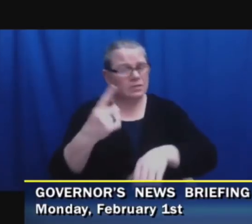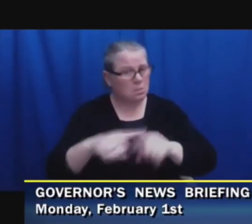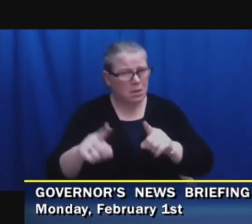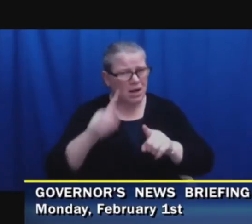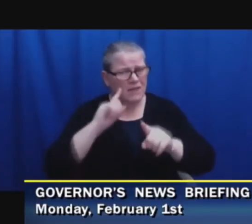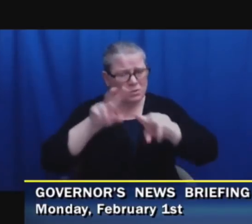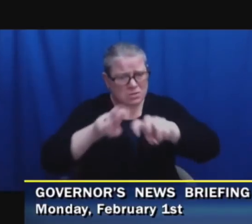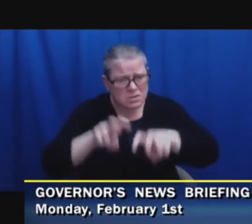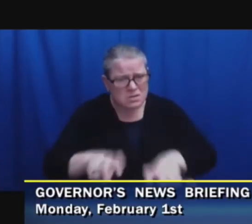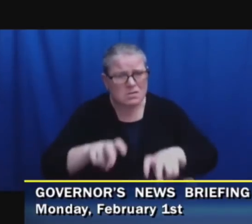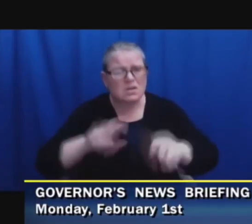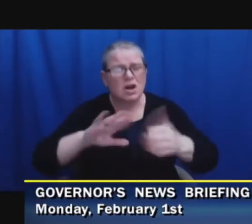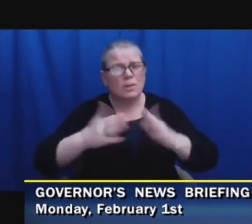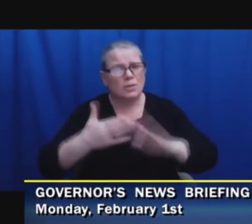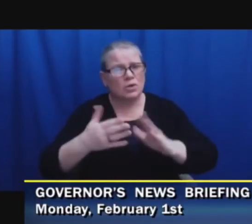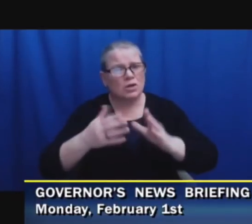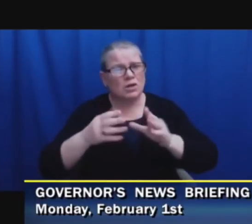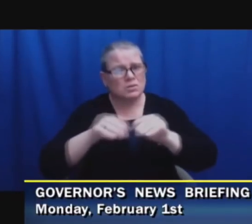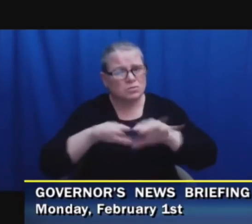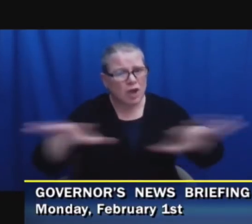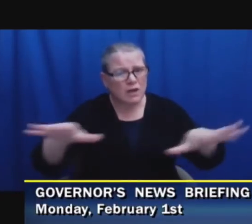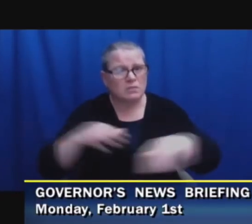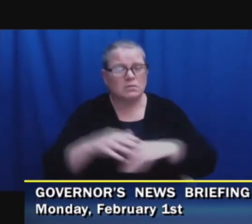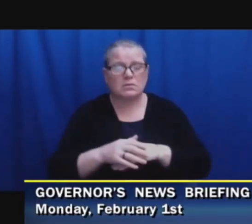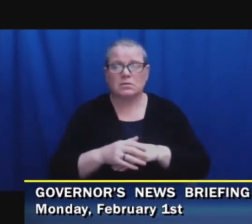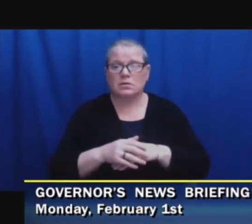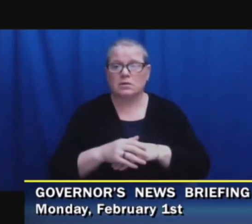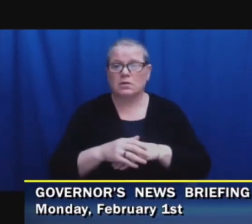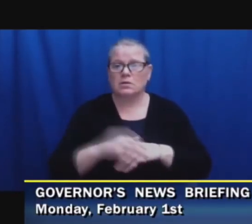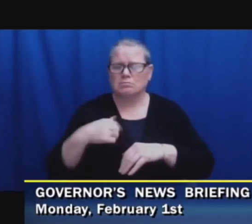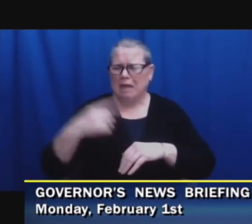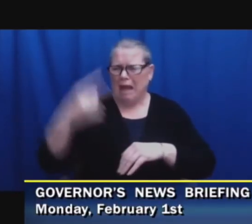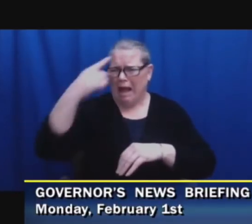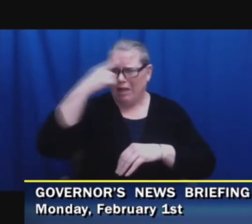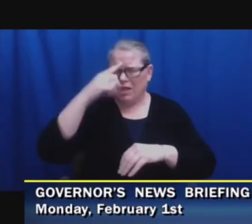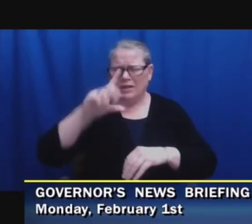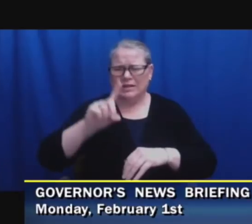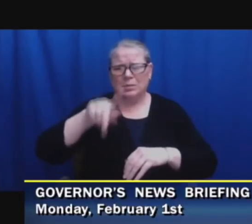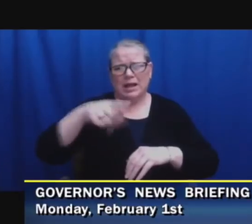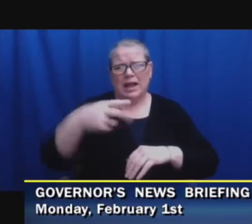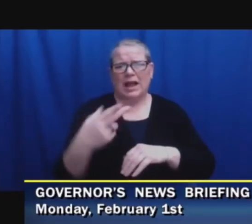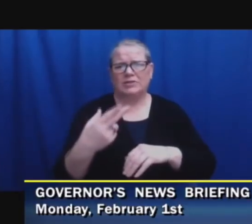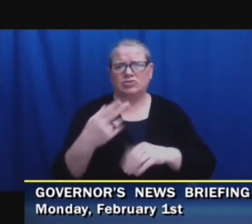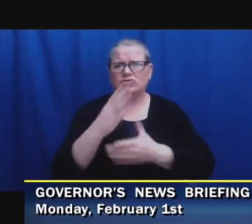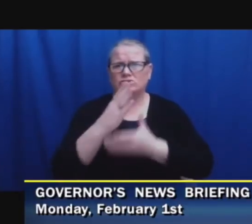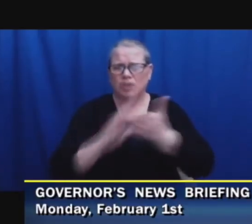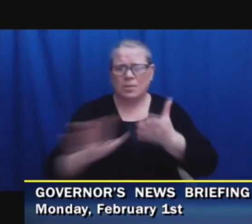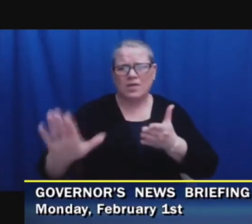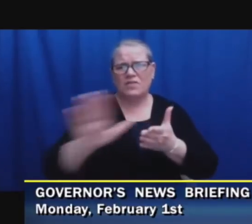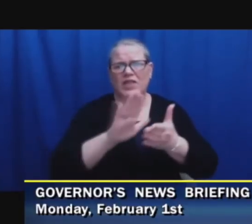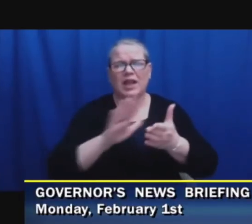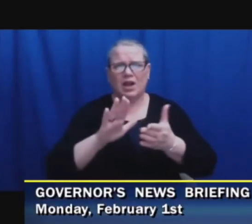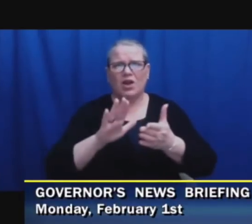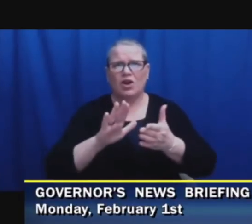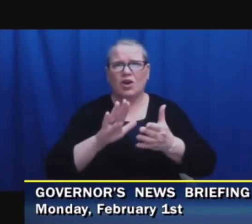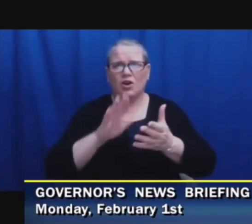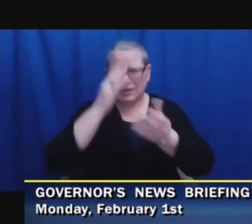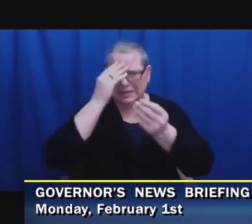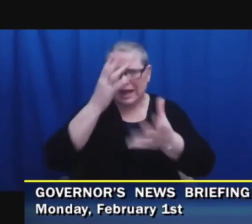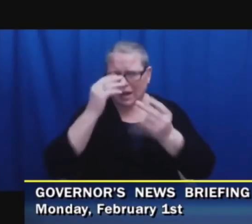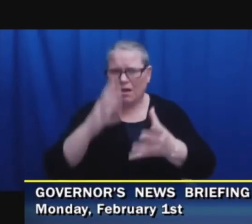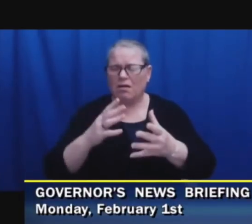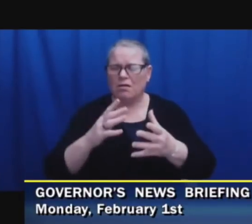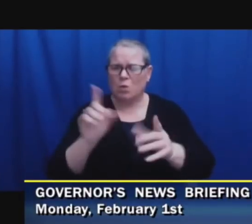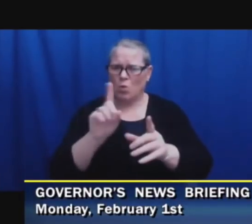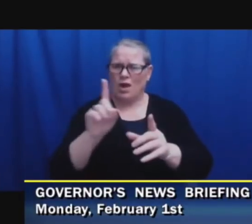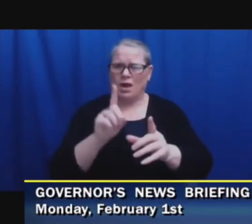I think the team at TPH has shared previously some of the outbreak investigation data that they and our partners in local health have gathered,